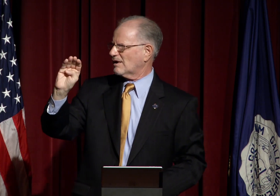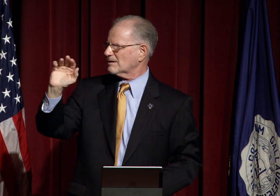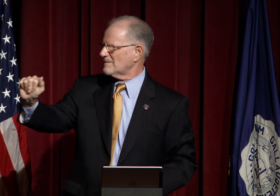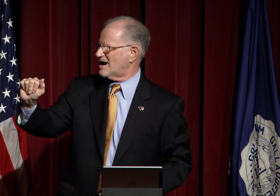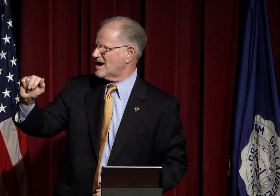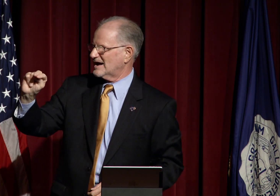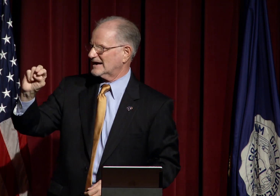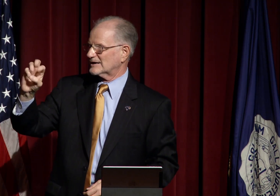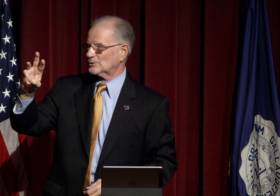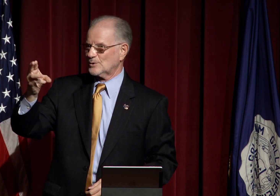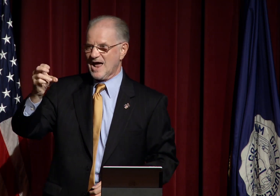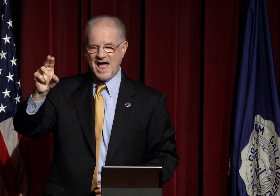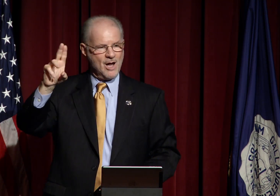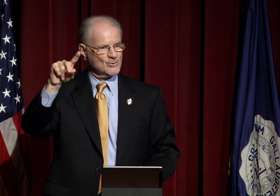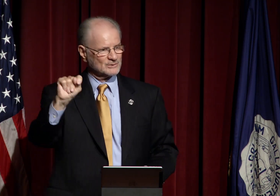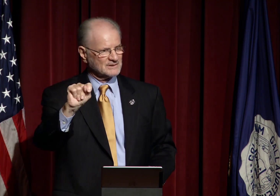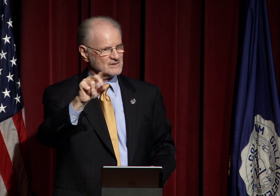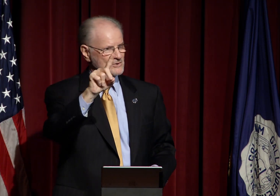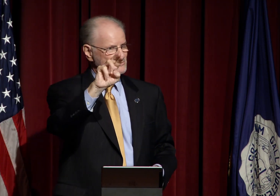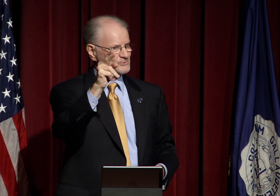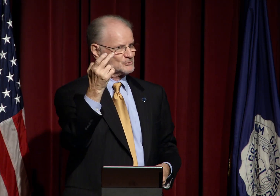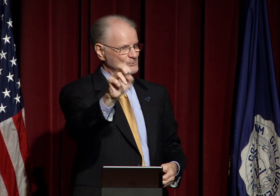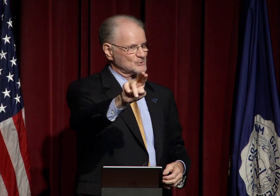Honorable Wilma Nieuwhout Druken